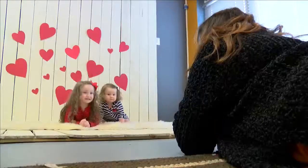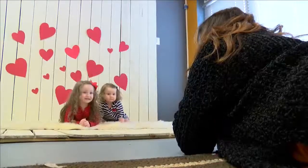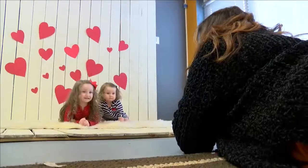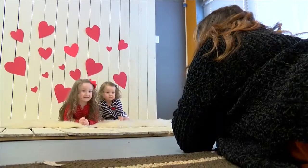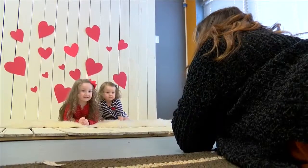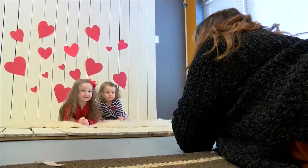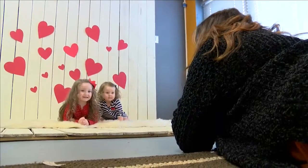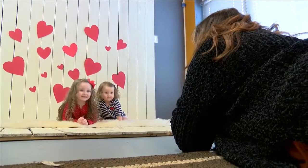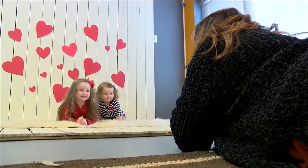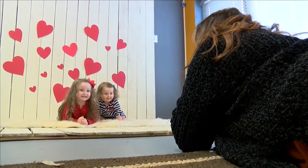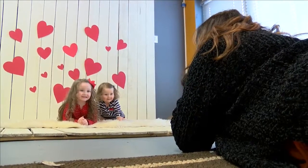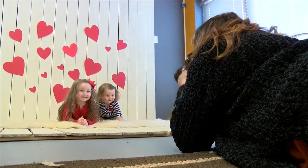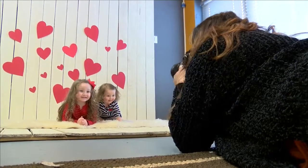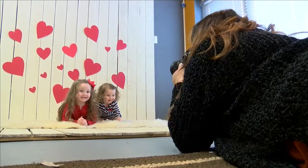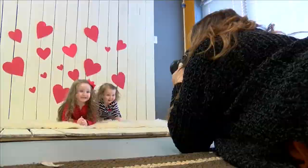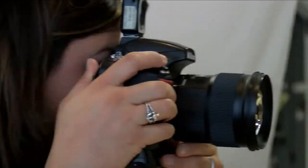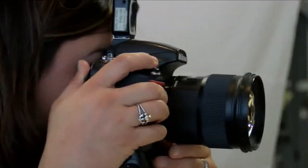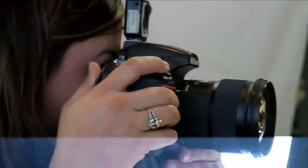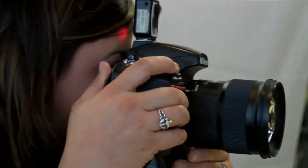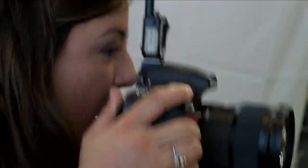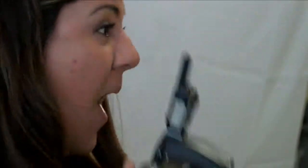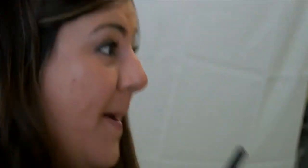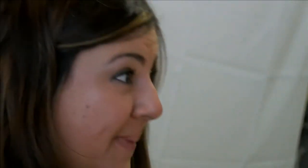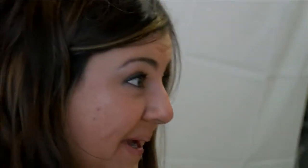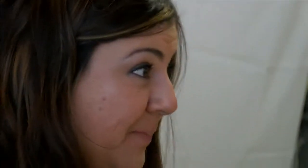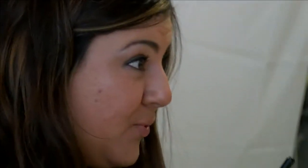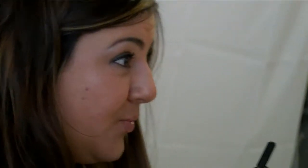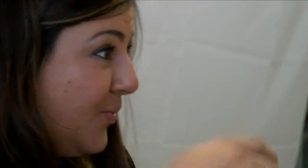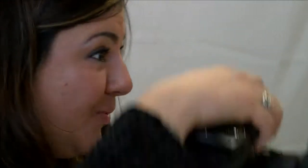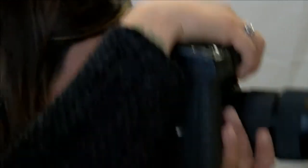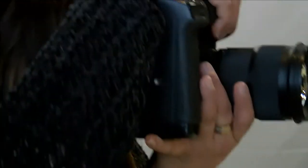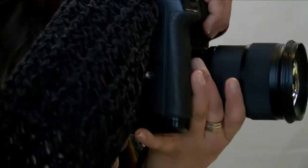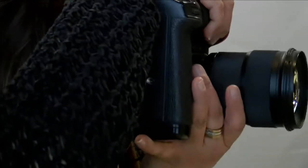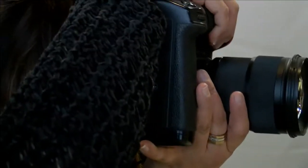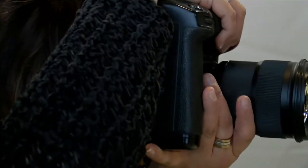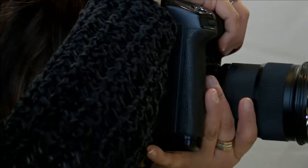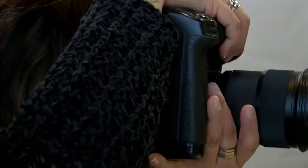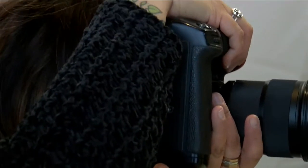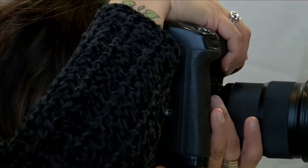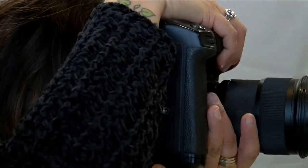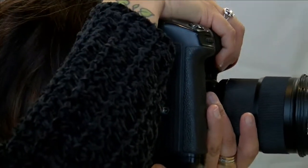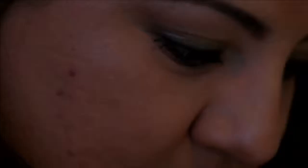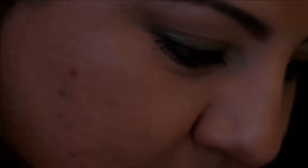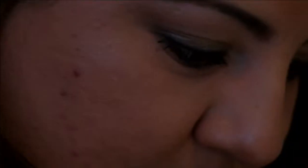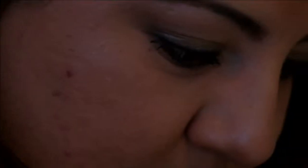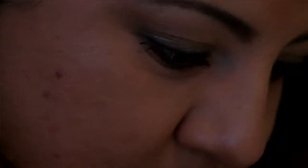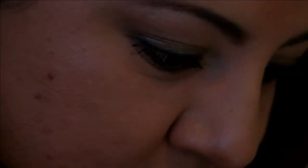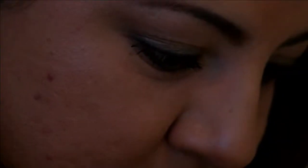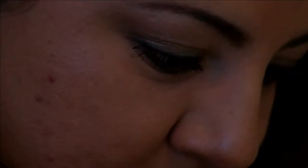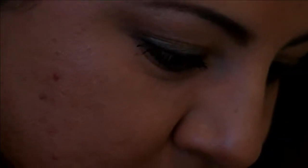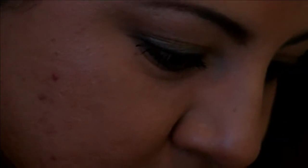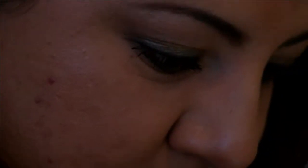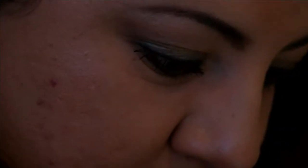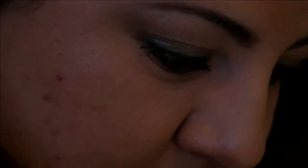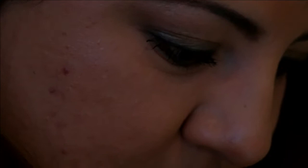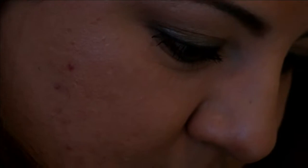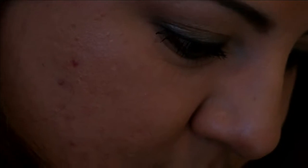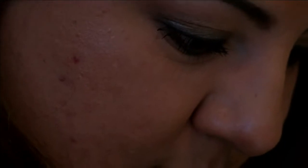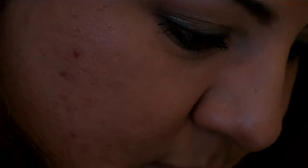Monica Bartels has been a photographer for seven years, so she knows how to handle the craziness. And although she sees it all around her, she can't